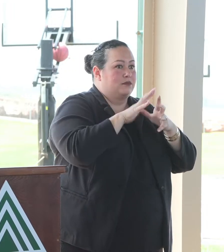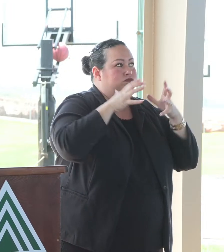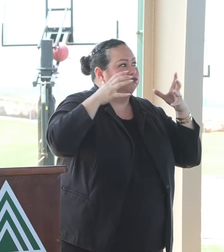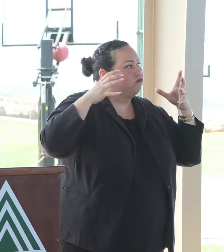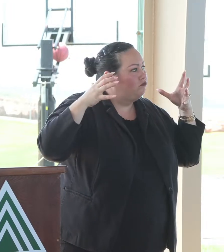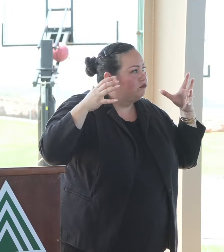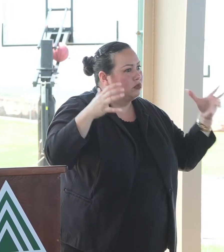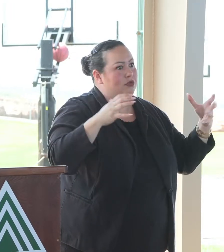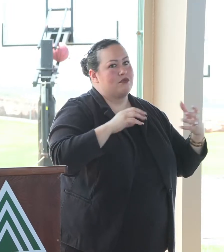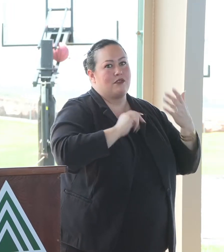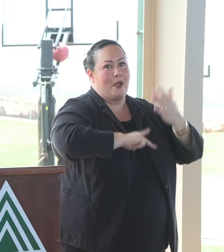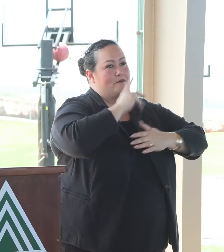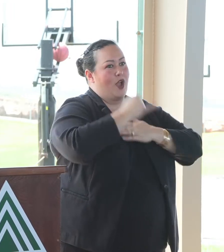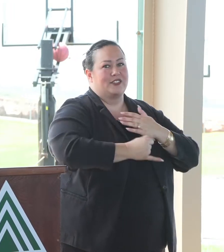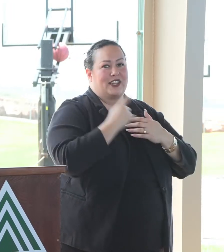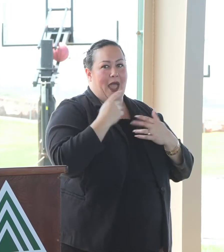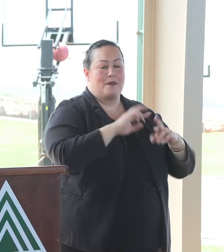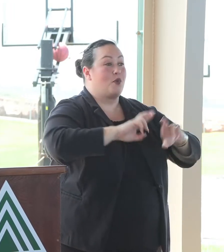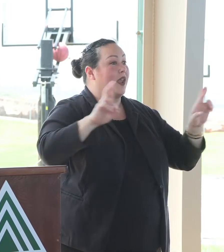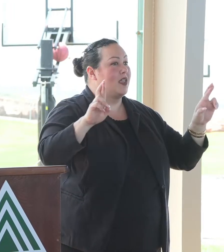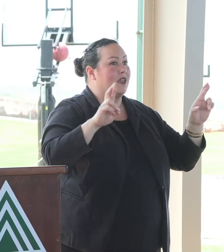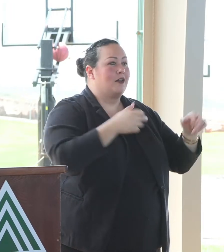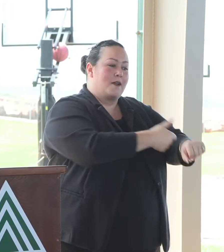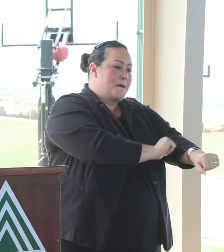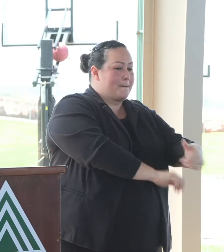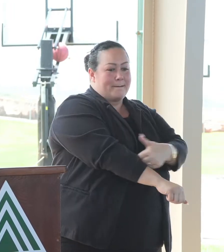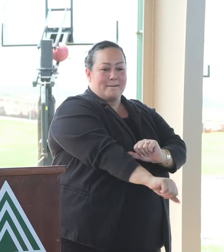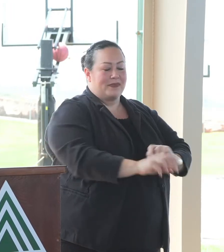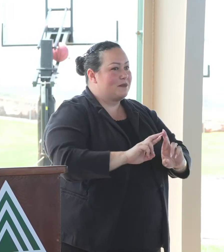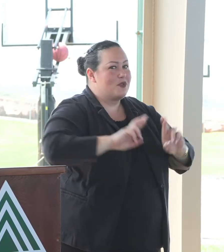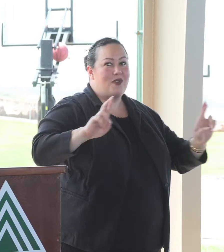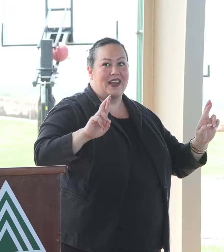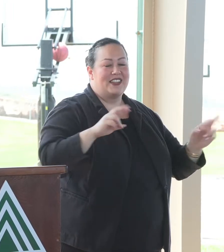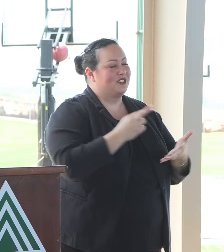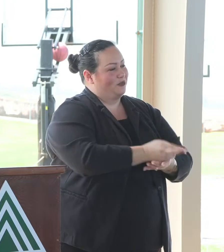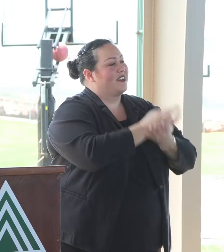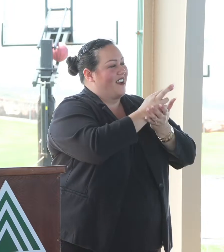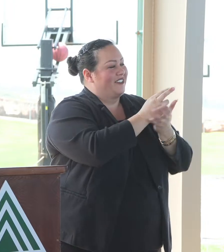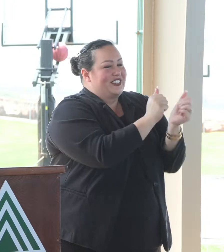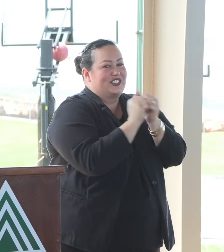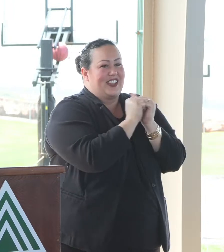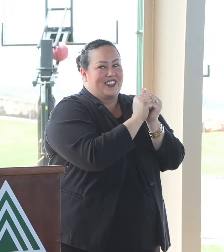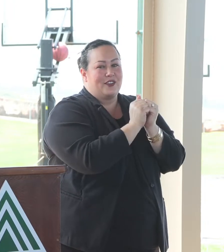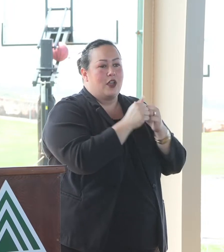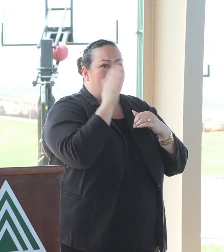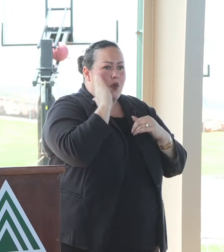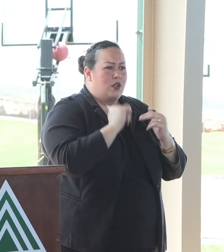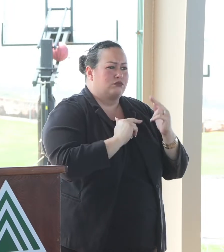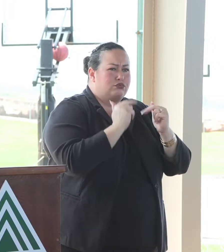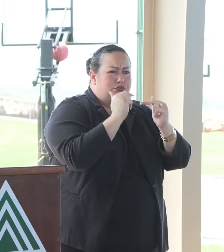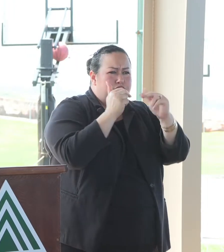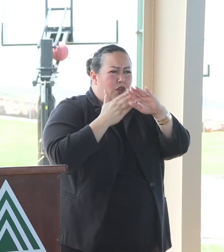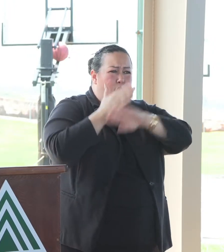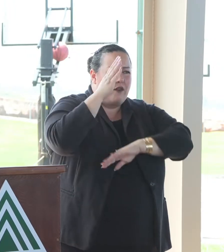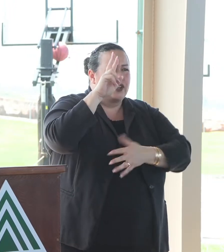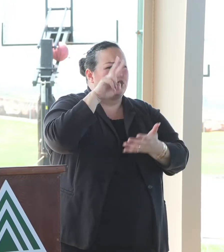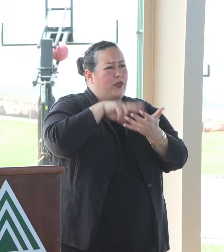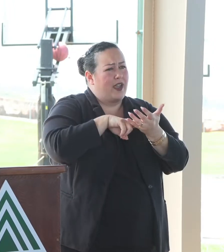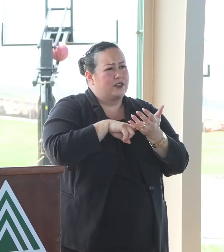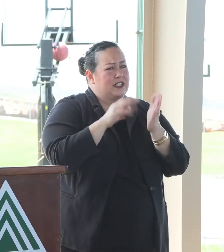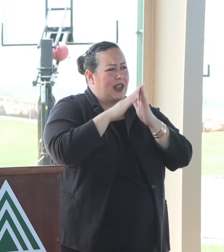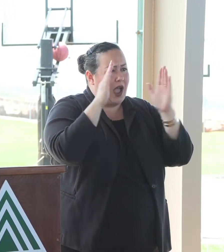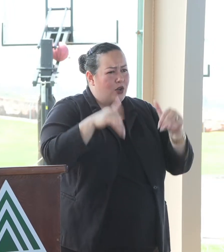project. And just be ready. Be ready to recover together. We will build over 2,000 houses as we go forward